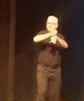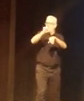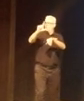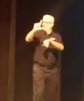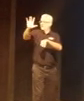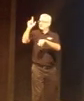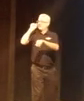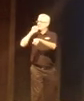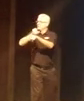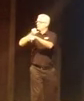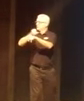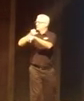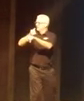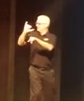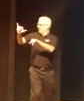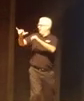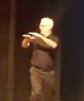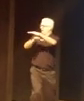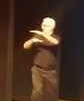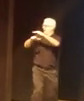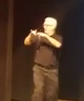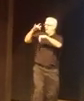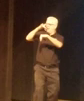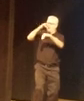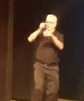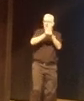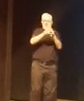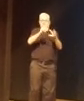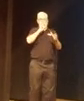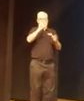Deaf schools, 25 deaf schools were founded from that.